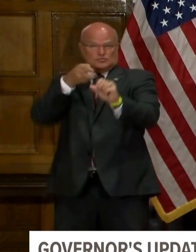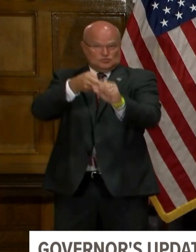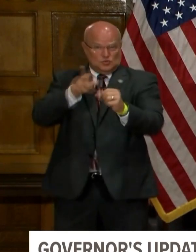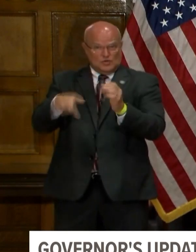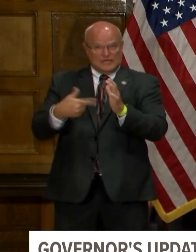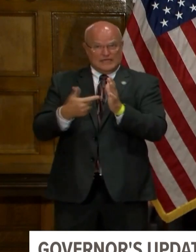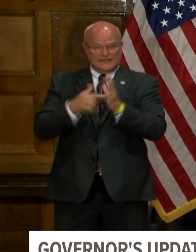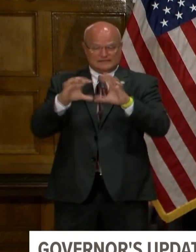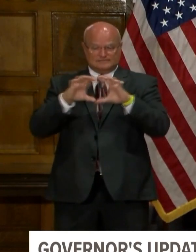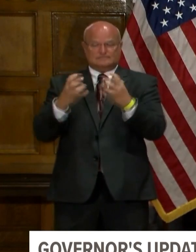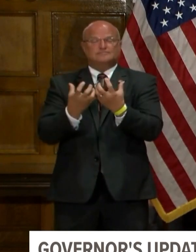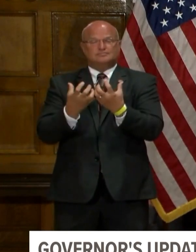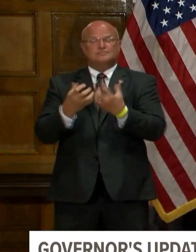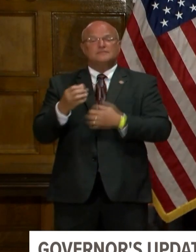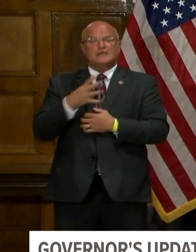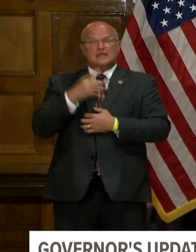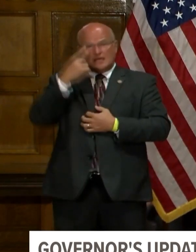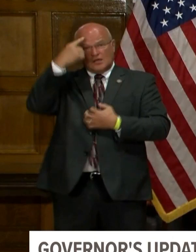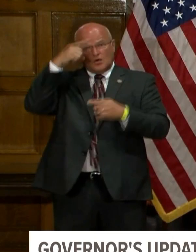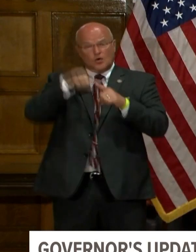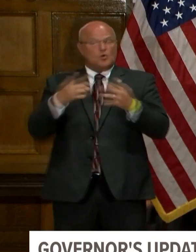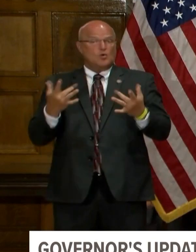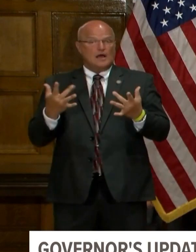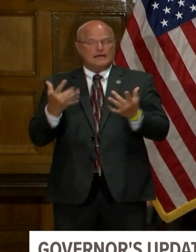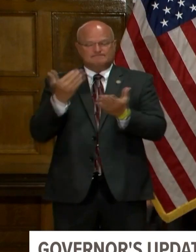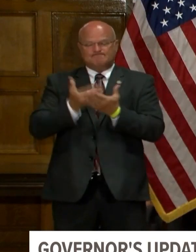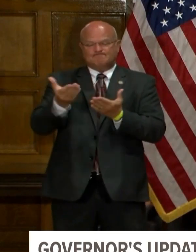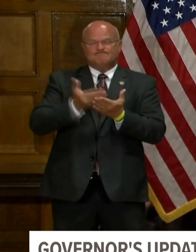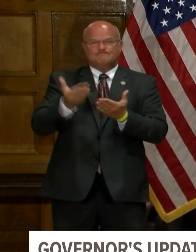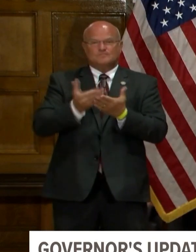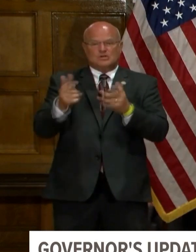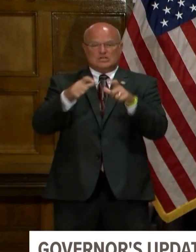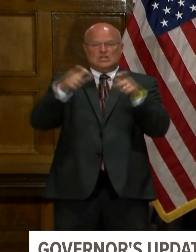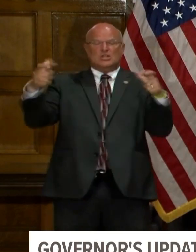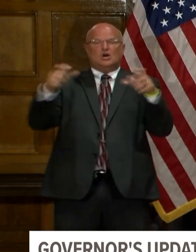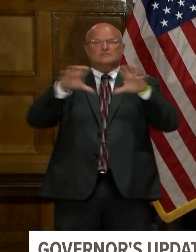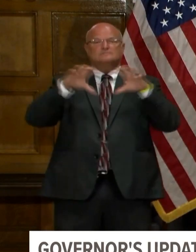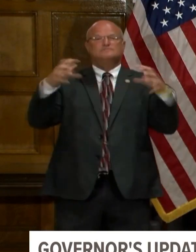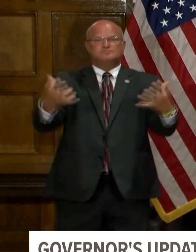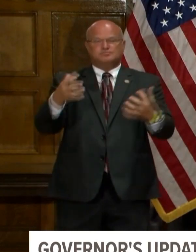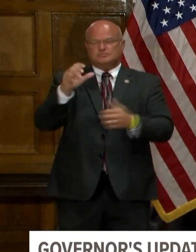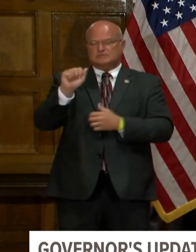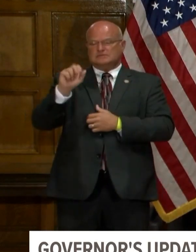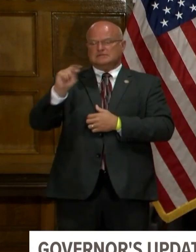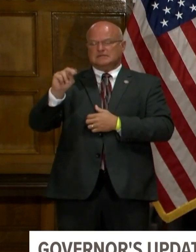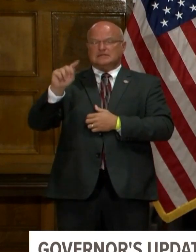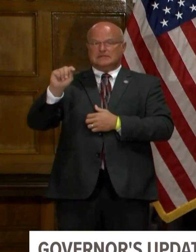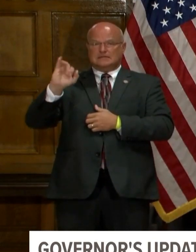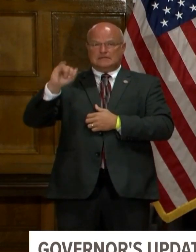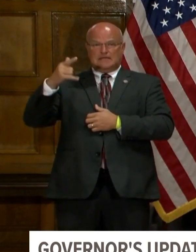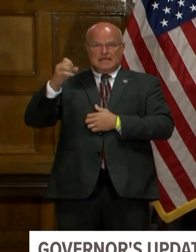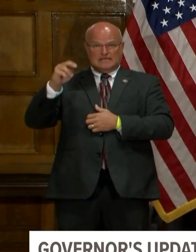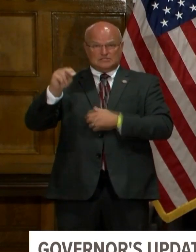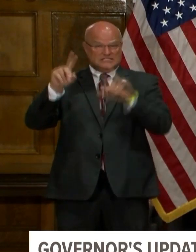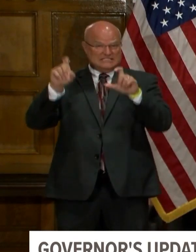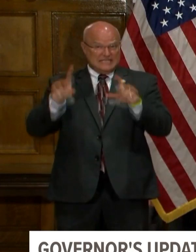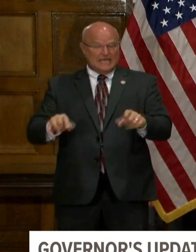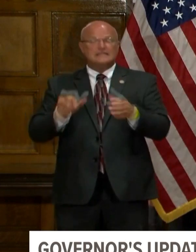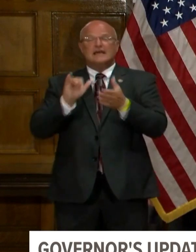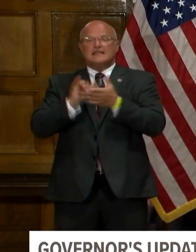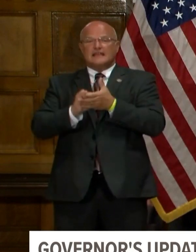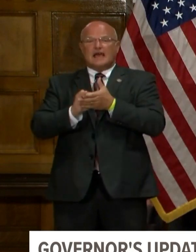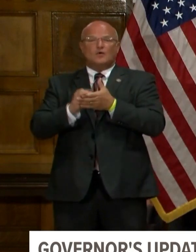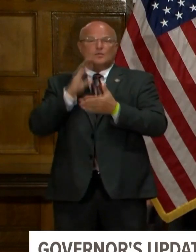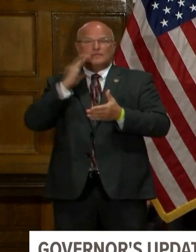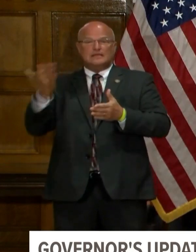coalition, and in order to purchase a larger volume of antigen tests that would be